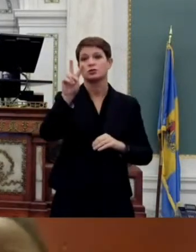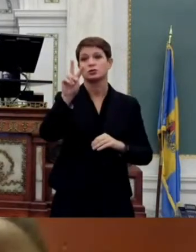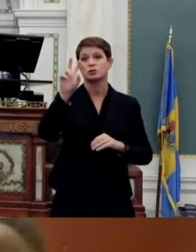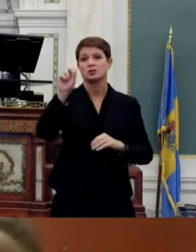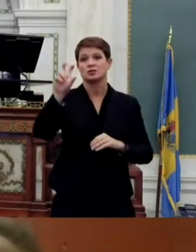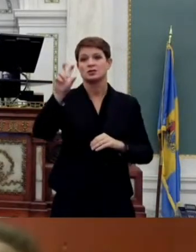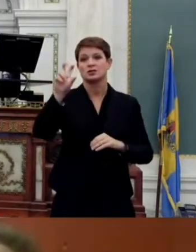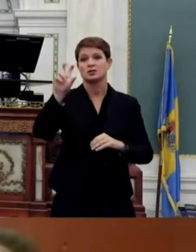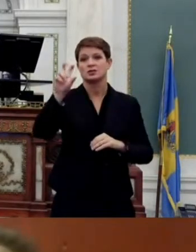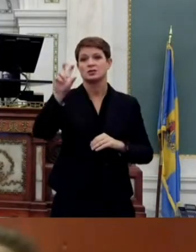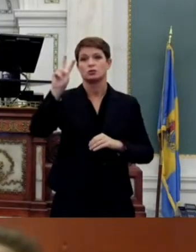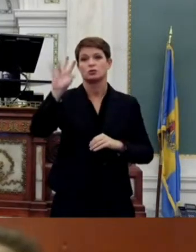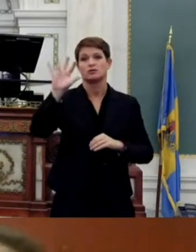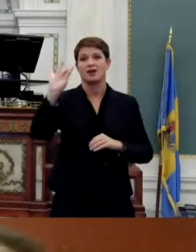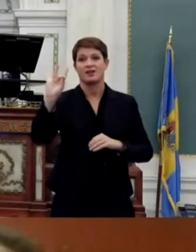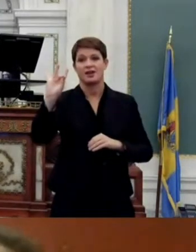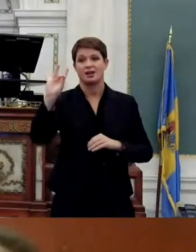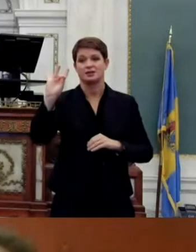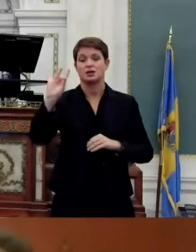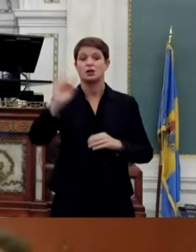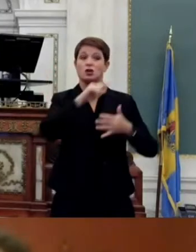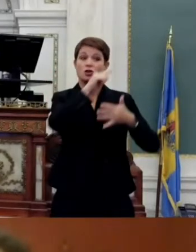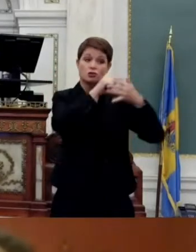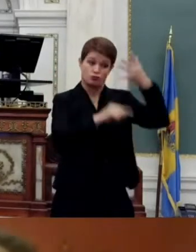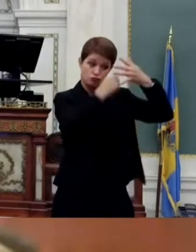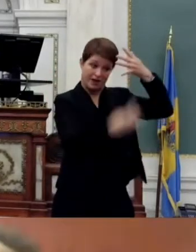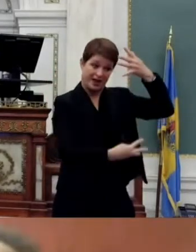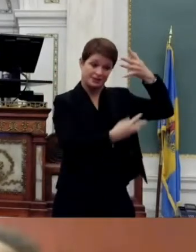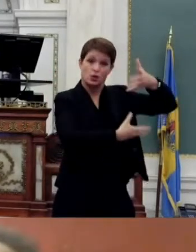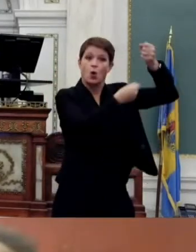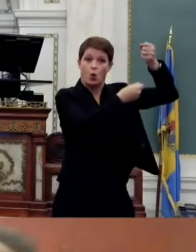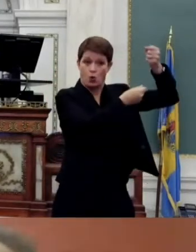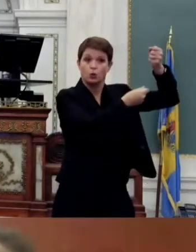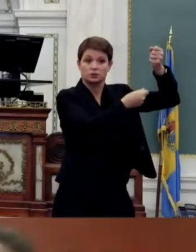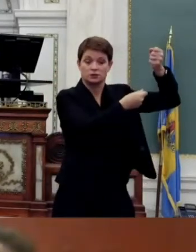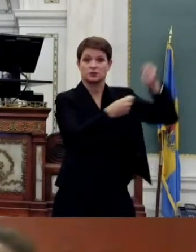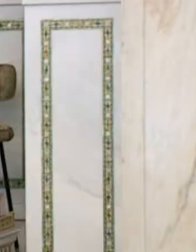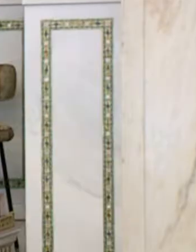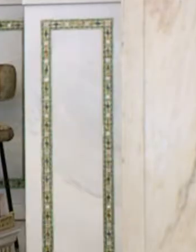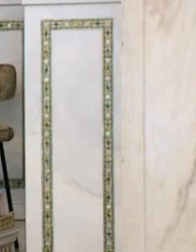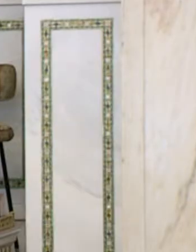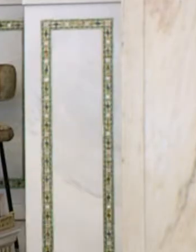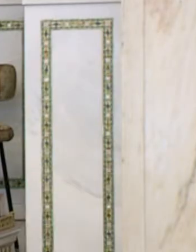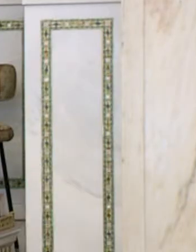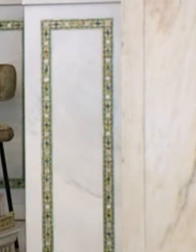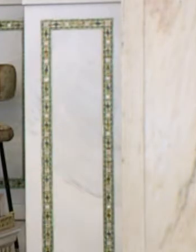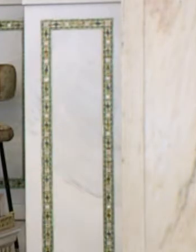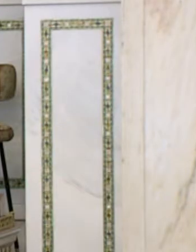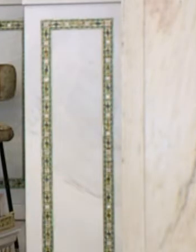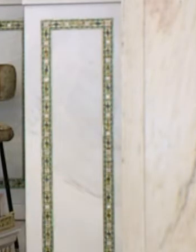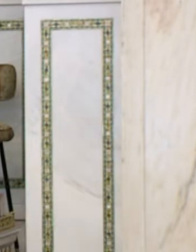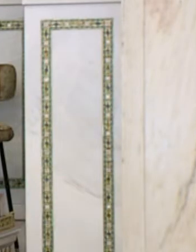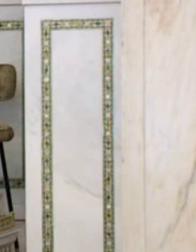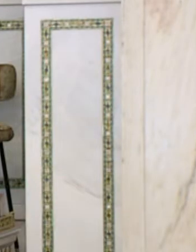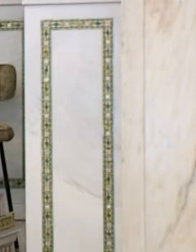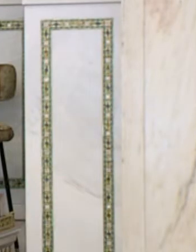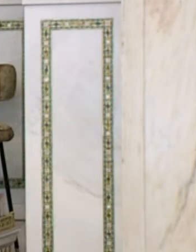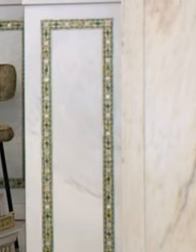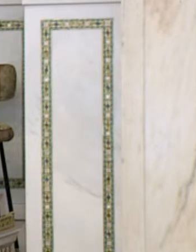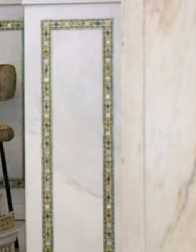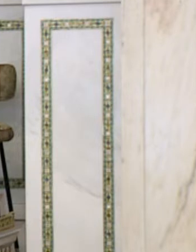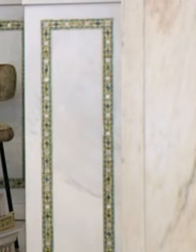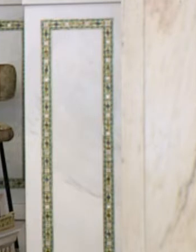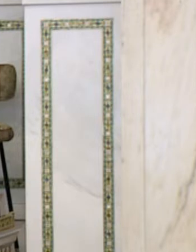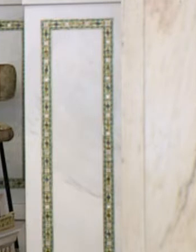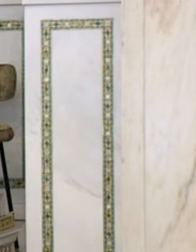zero two five eight all other resolutions and bills are being held thank you councilwoman before considering